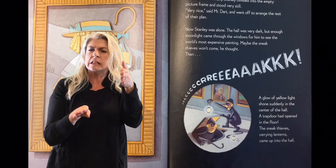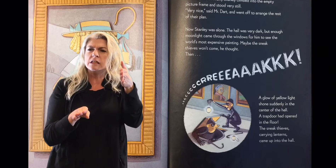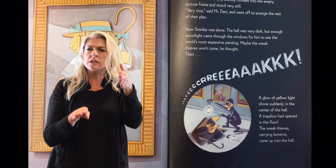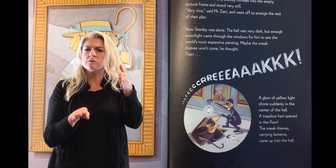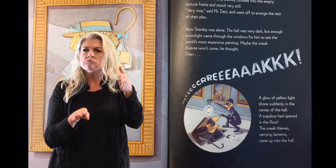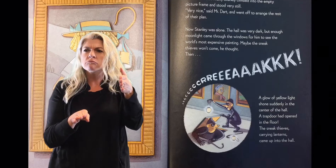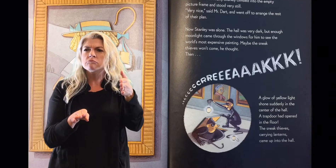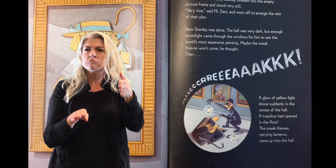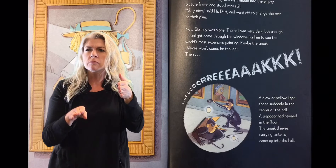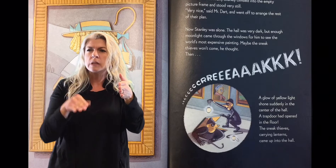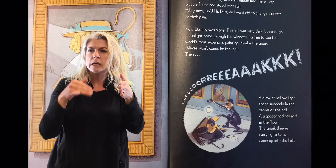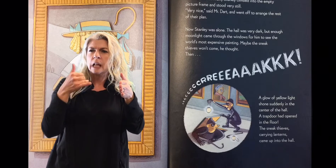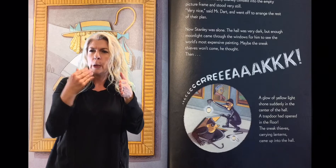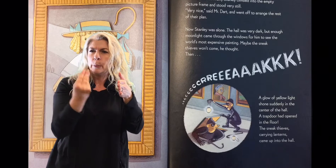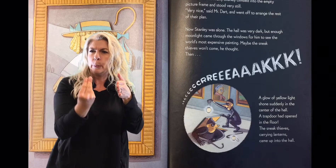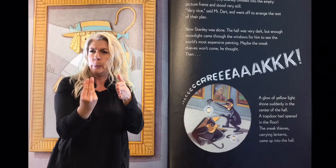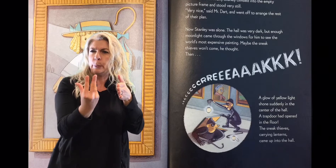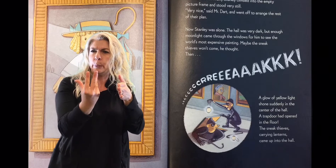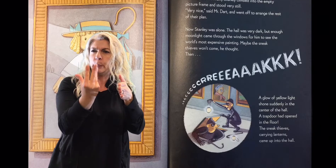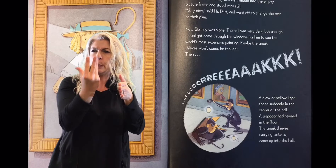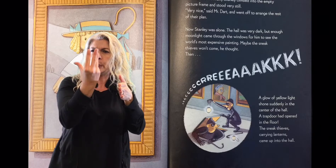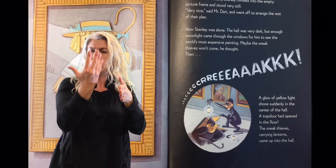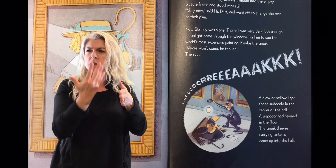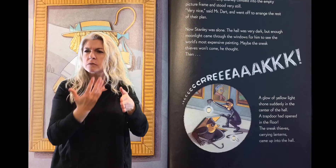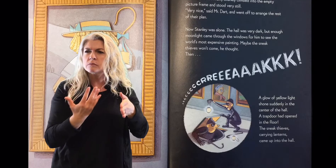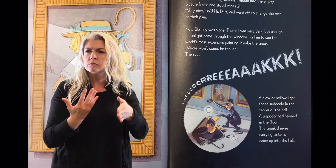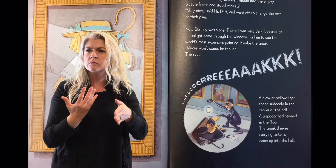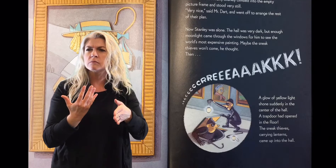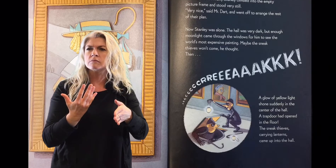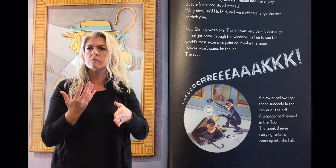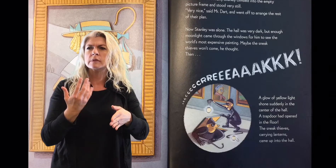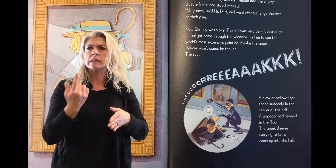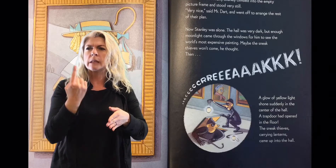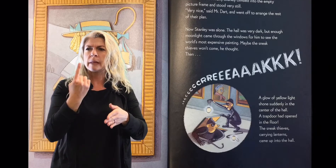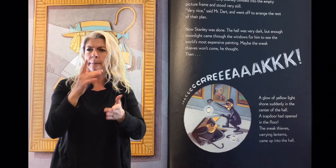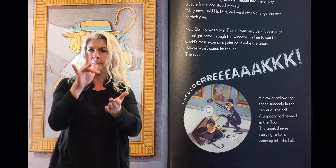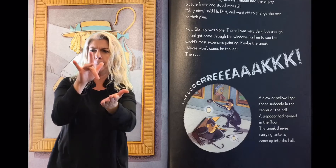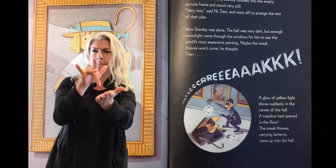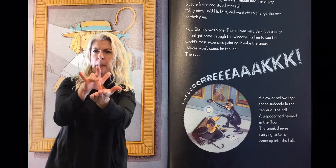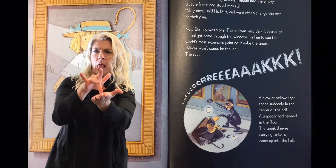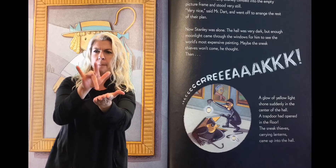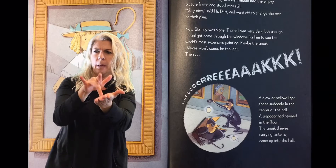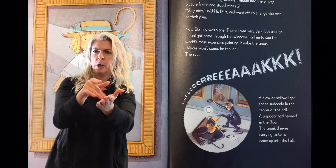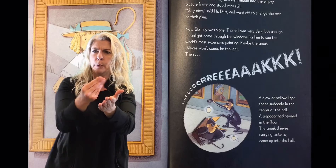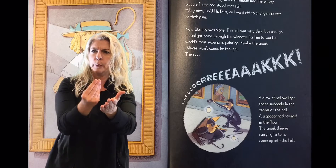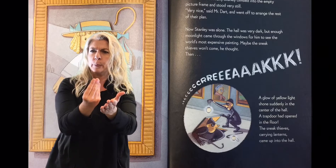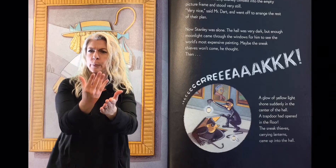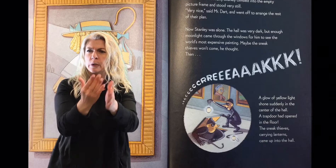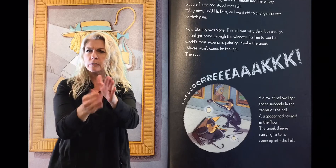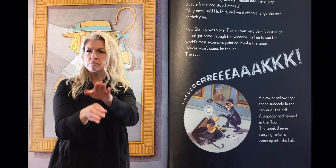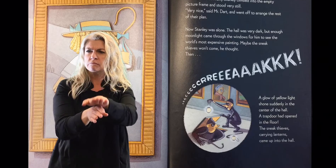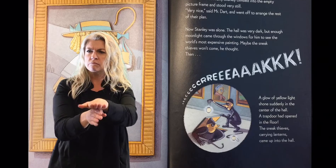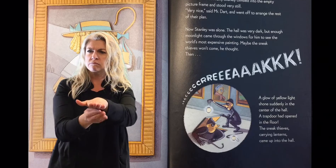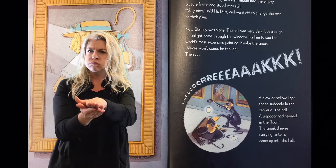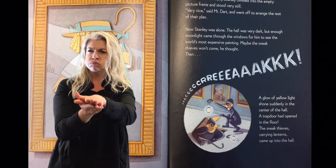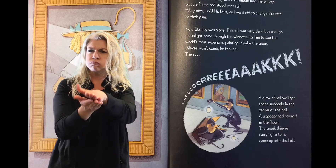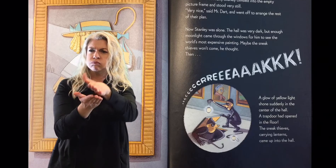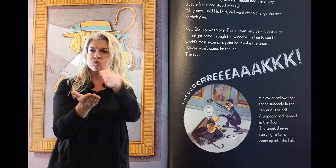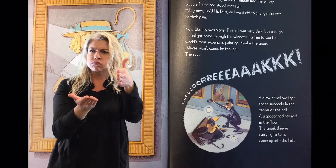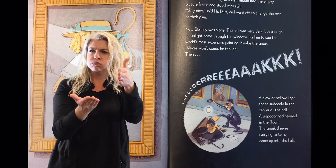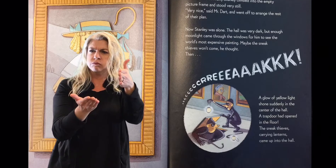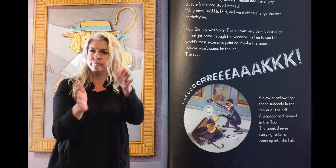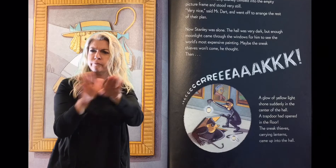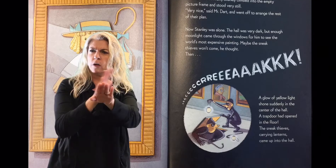creak! A glow of yellow light shone suddenly in the center of the